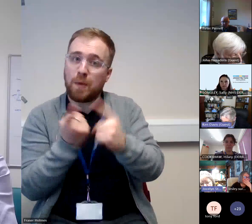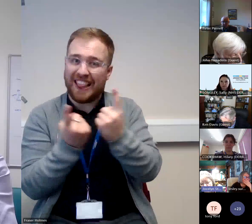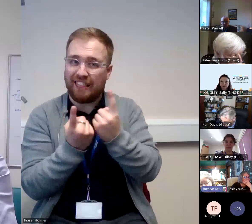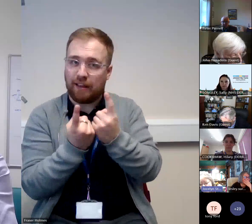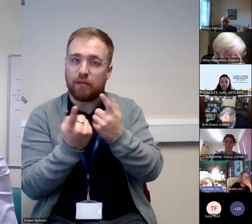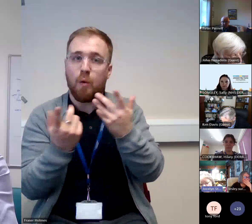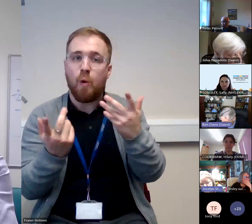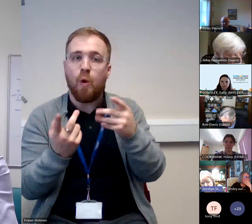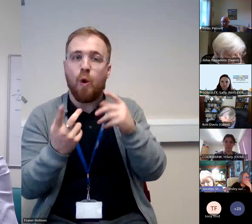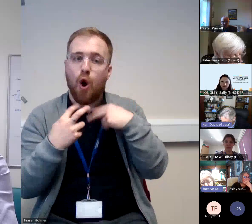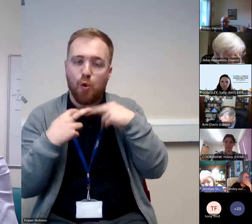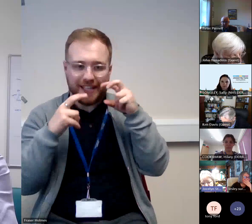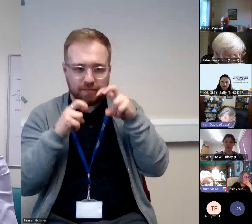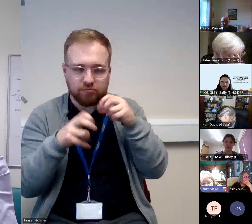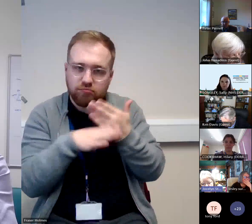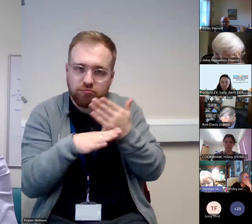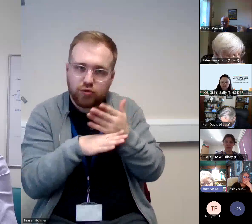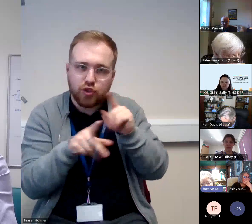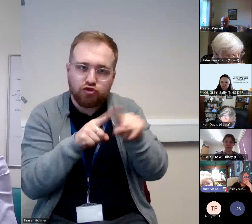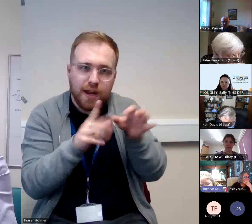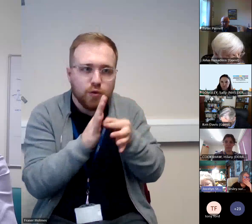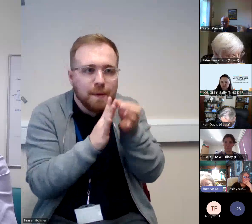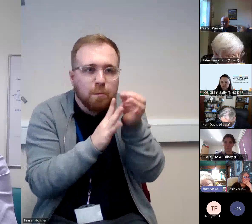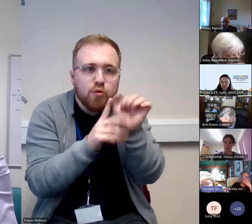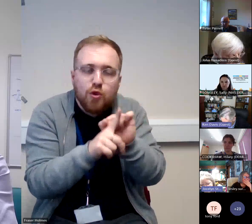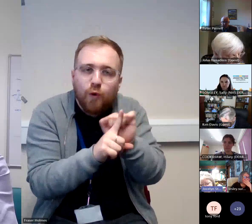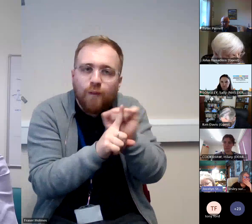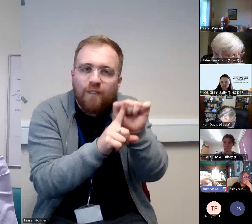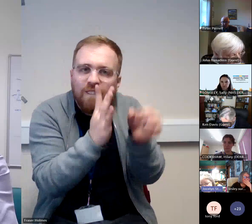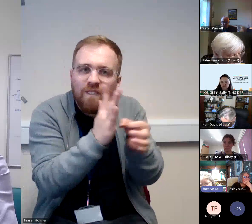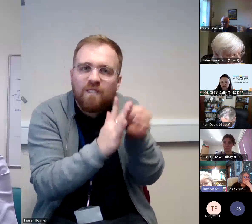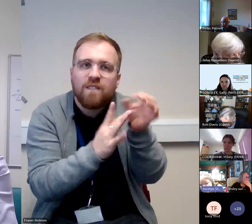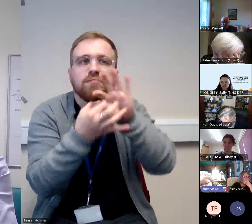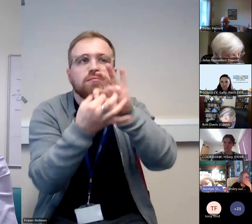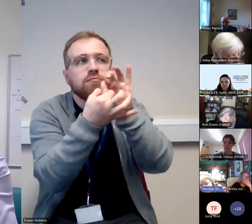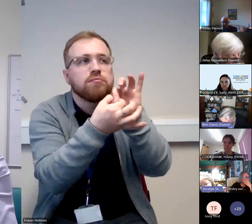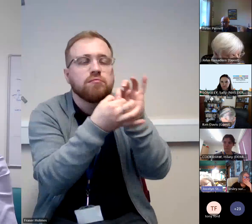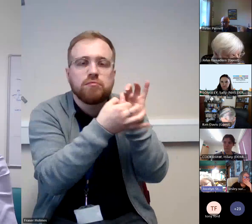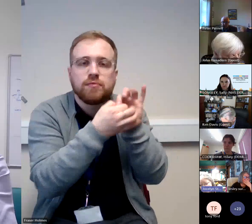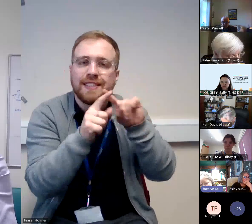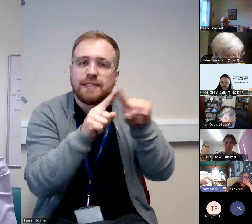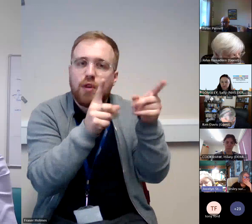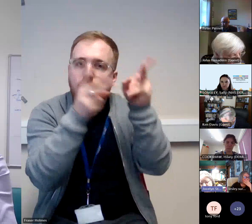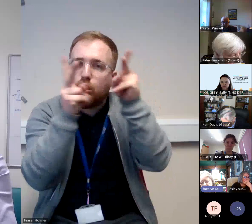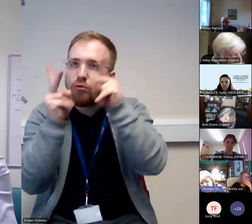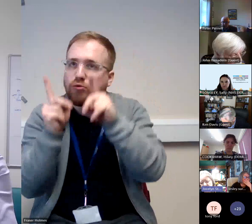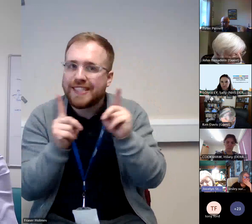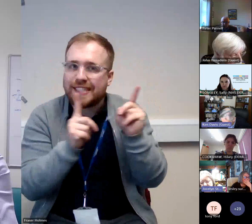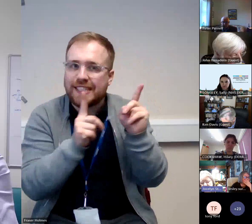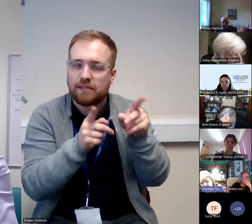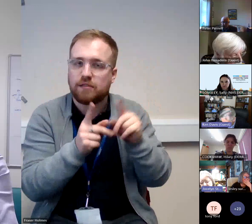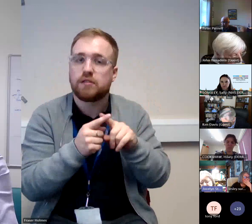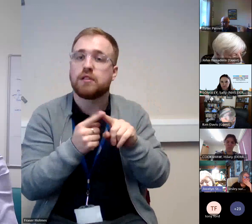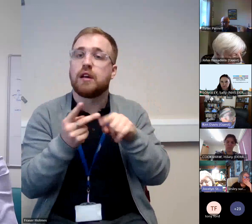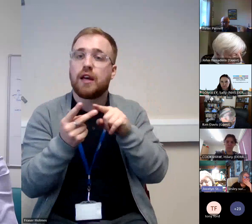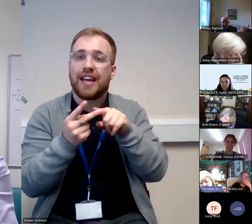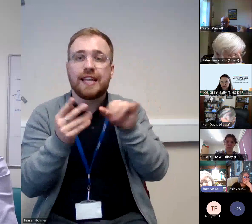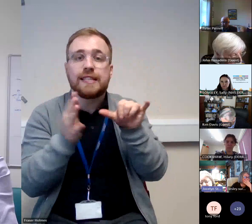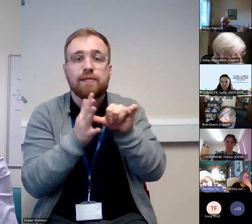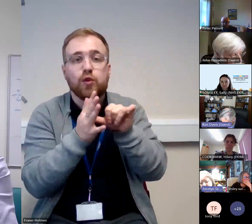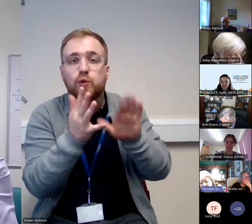are people working to try and improve that with the various authorities? And two, there's this difficulty in access. Does